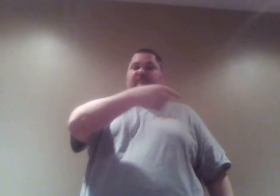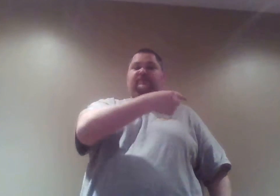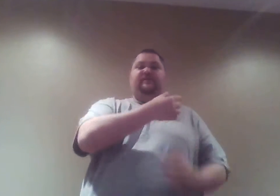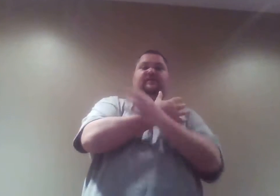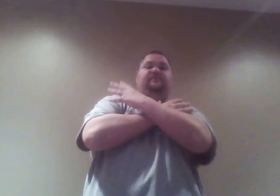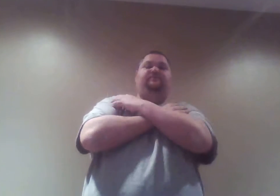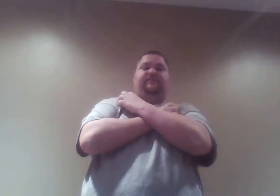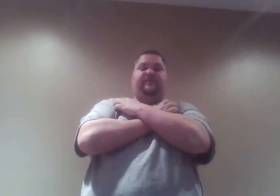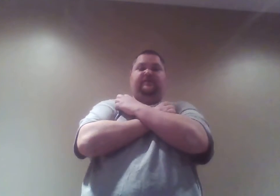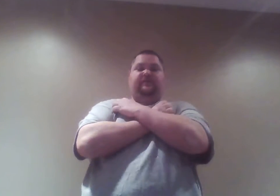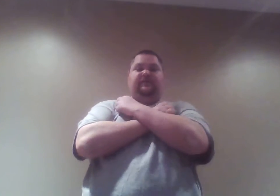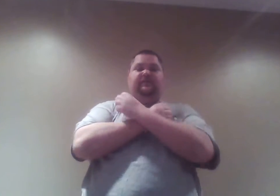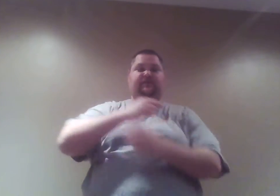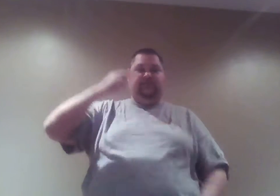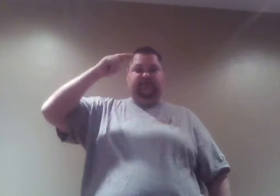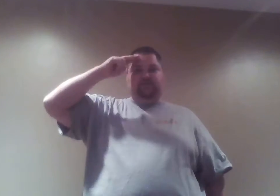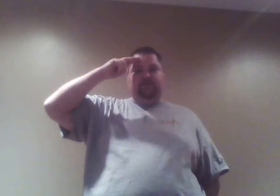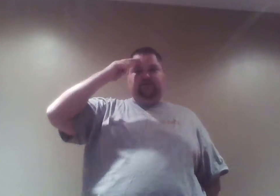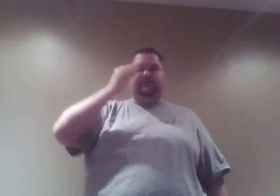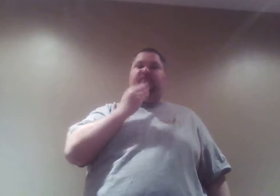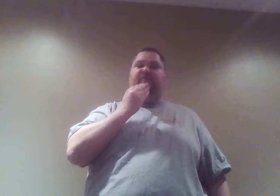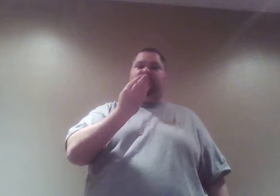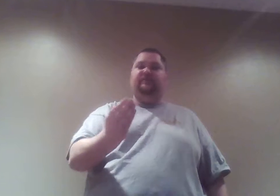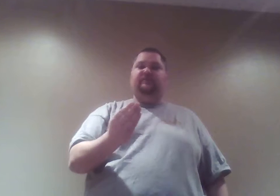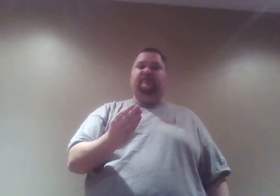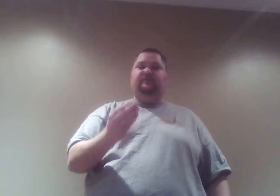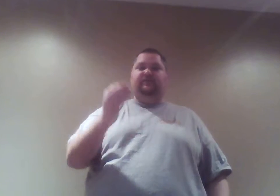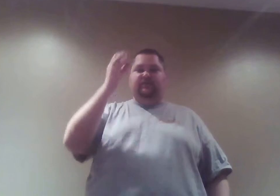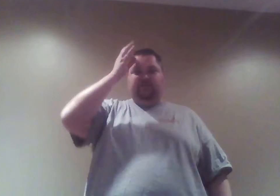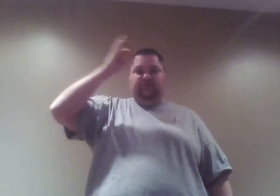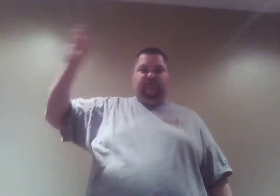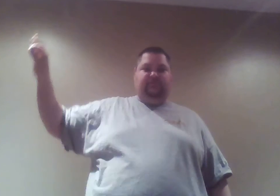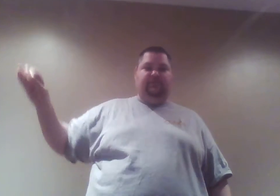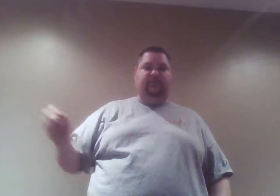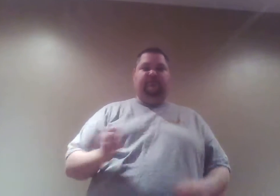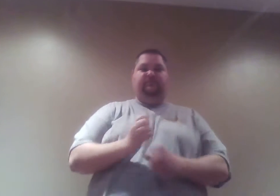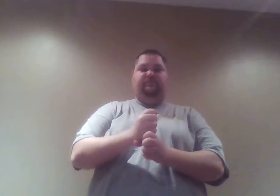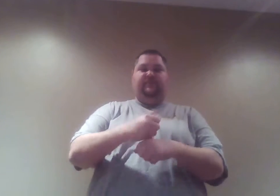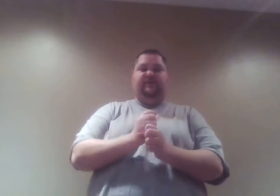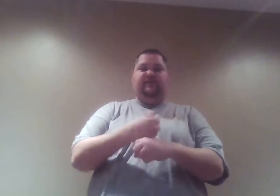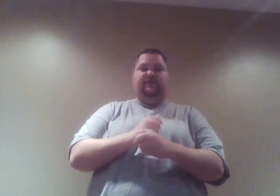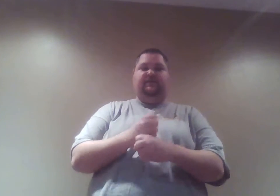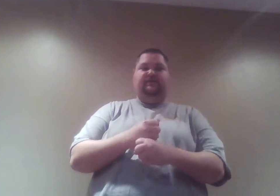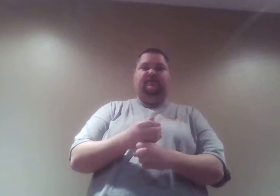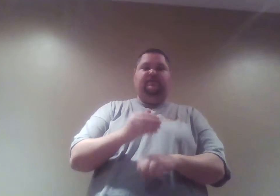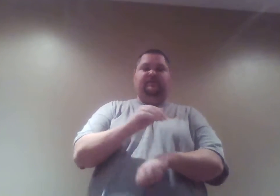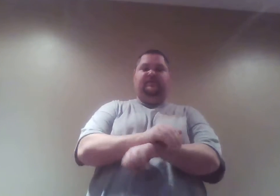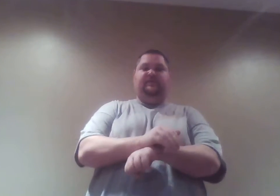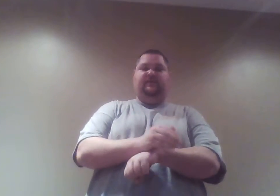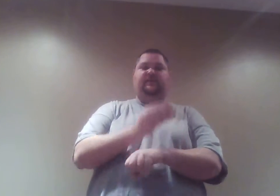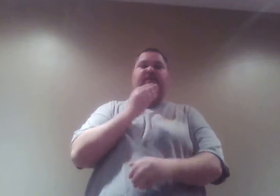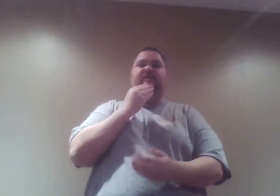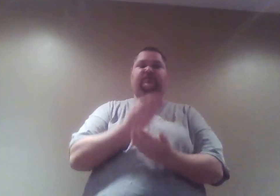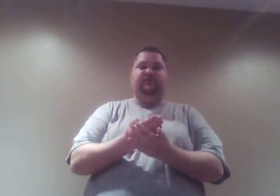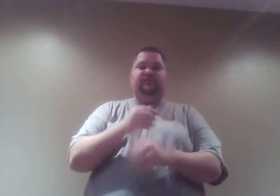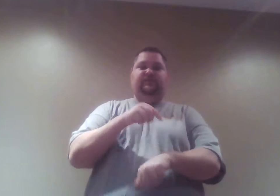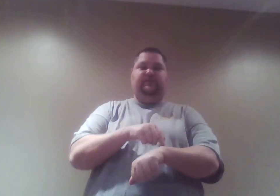We, Bear Scouts, thank you for making tonight a good